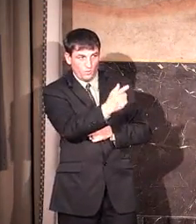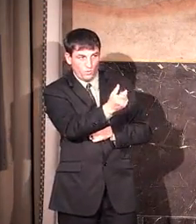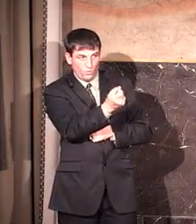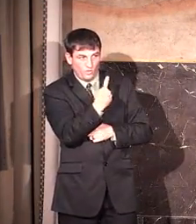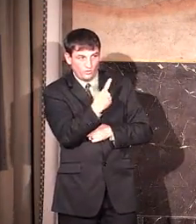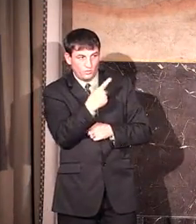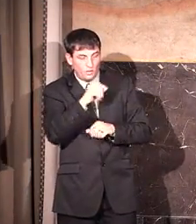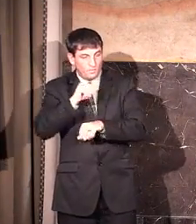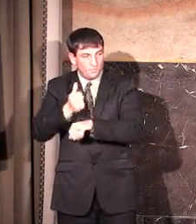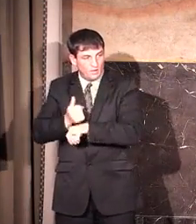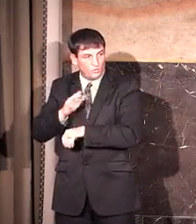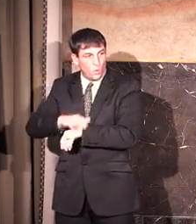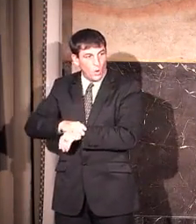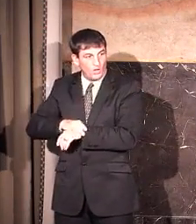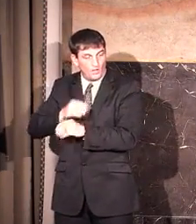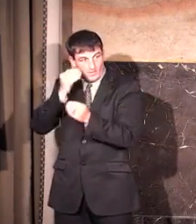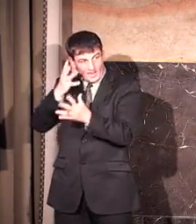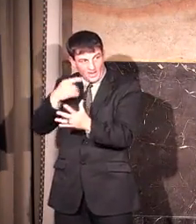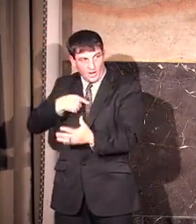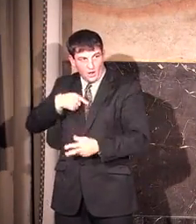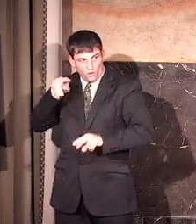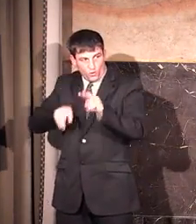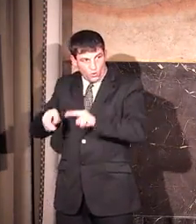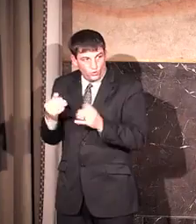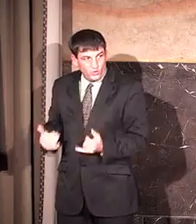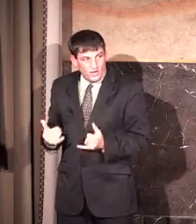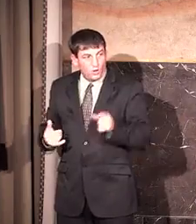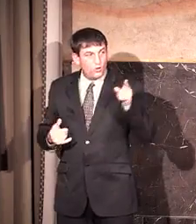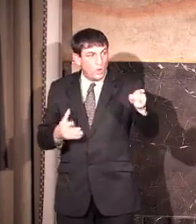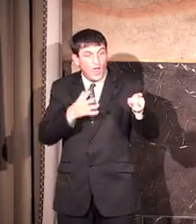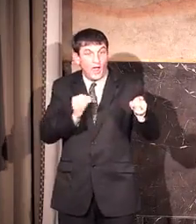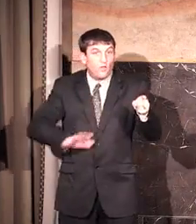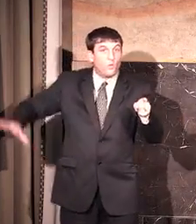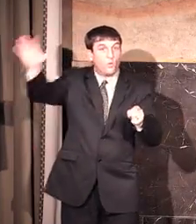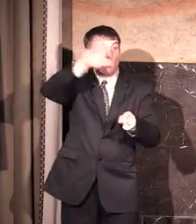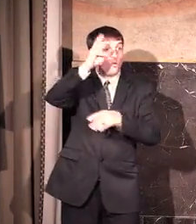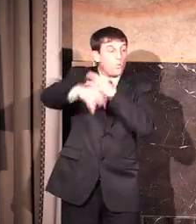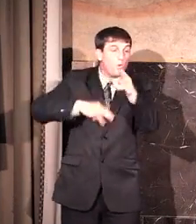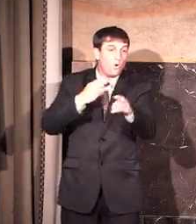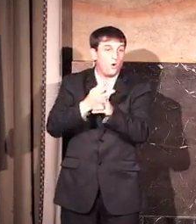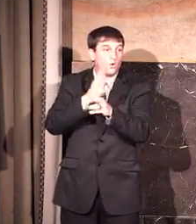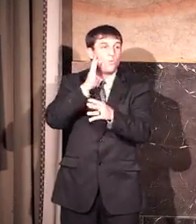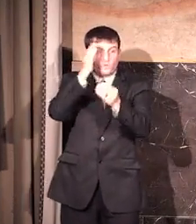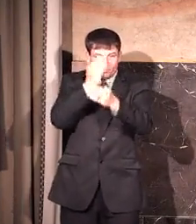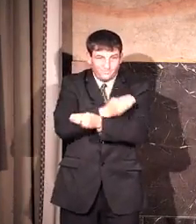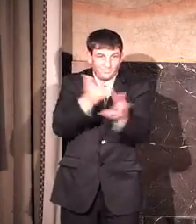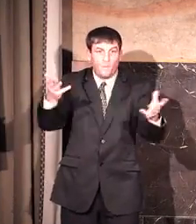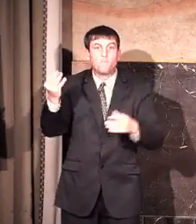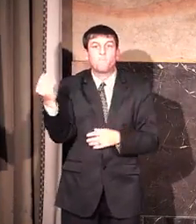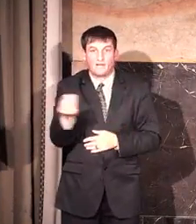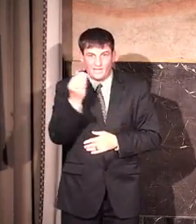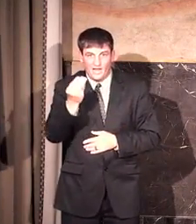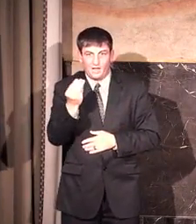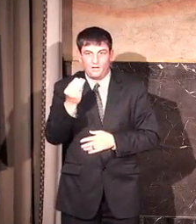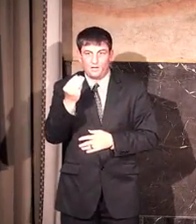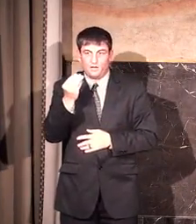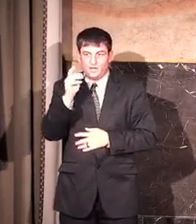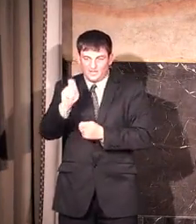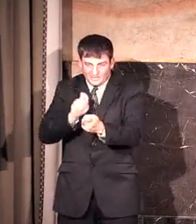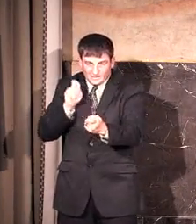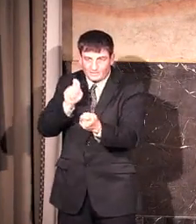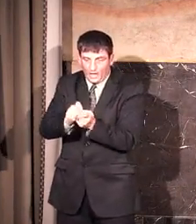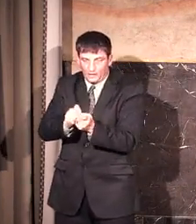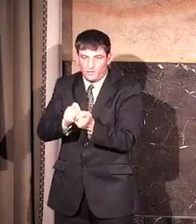based on the data that I saw today, and you and the rest of the world will know on Monday exactly what we see